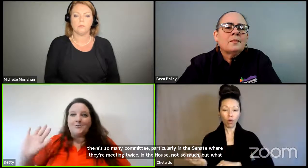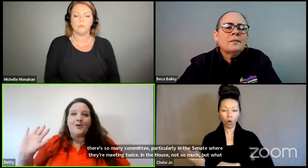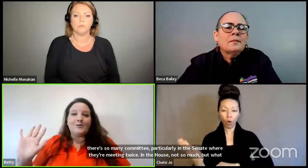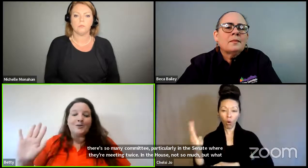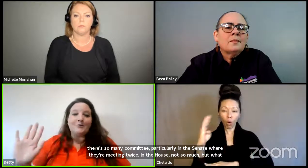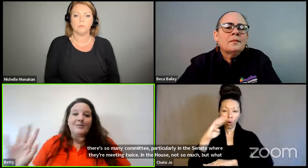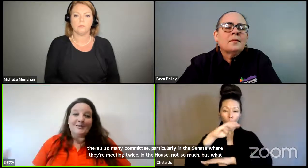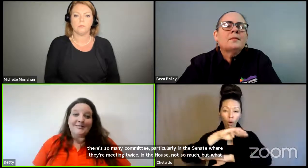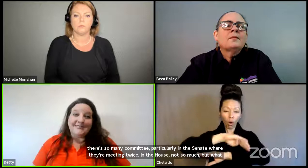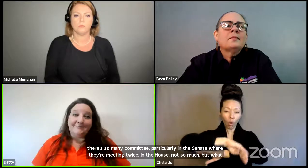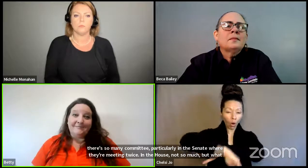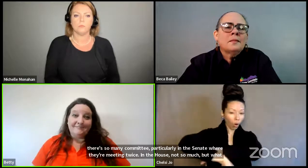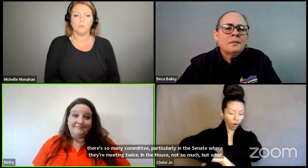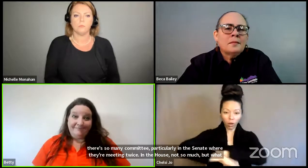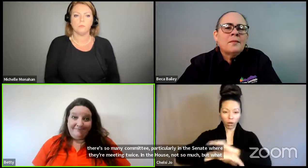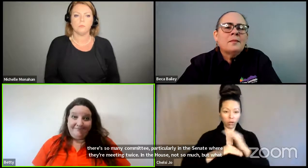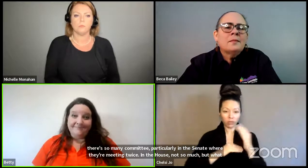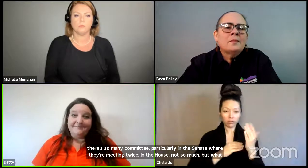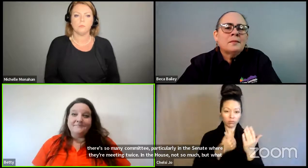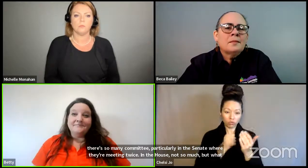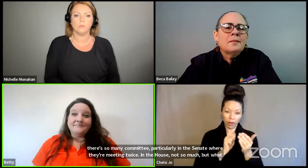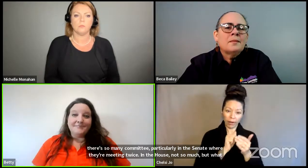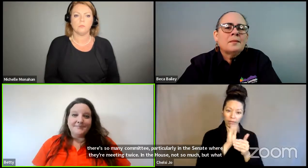they got through all of their bills.